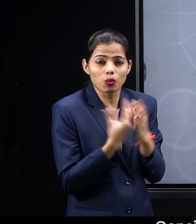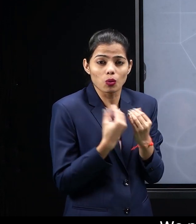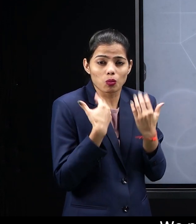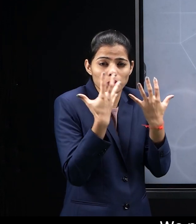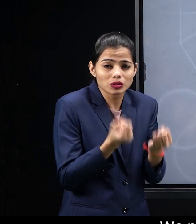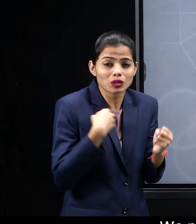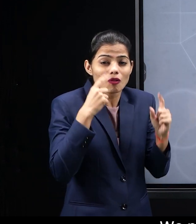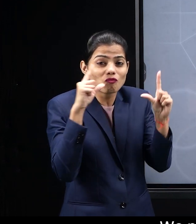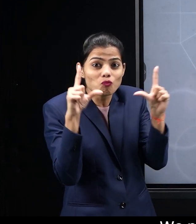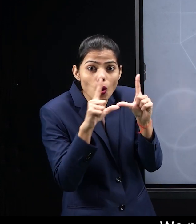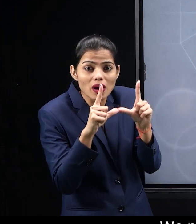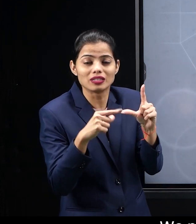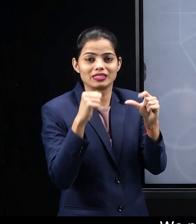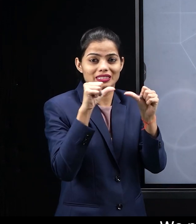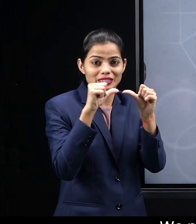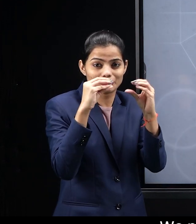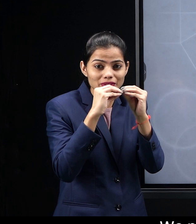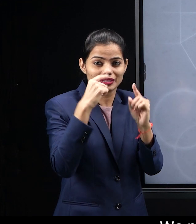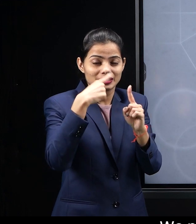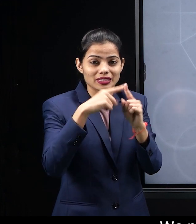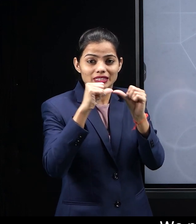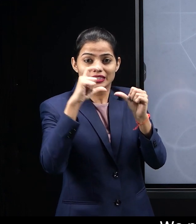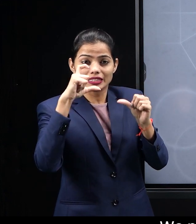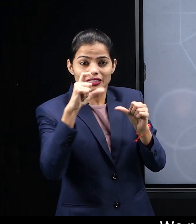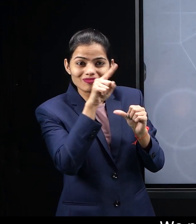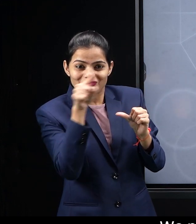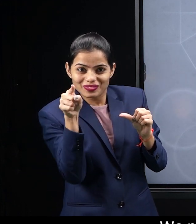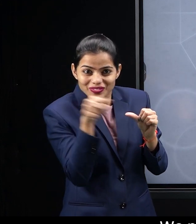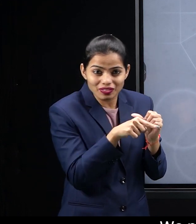We need to prove that AB plus AC greater than BC.